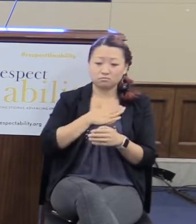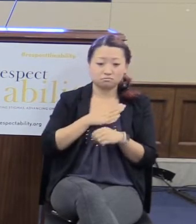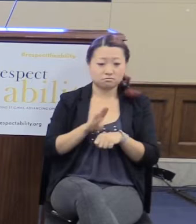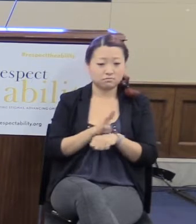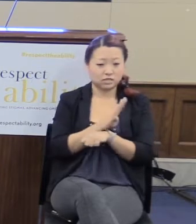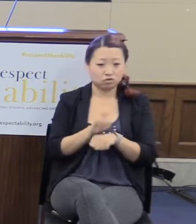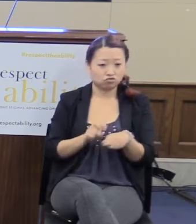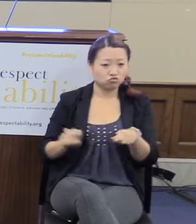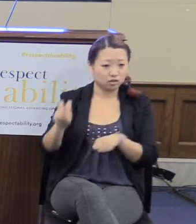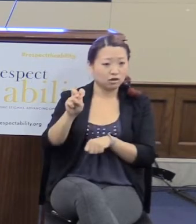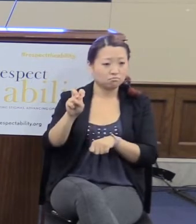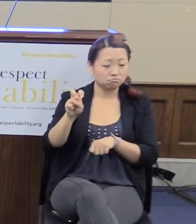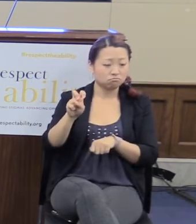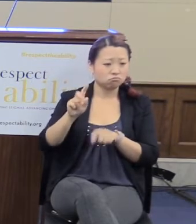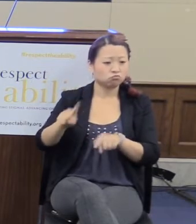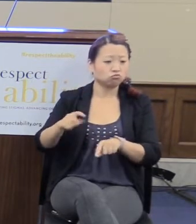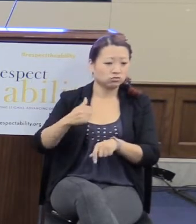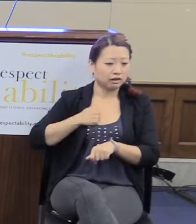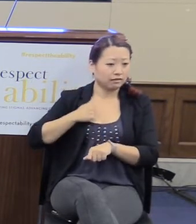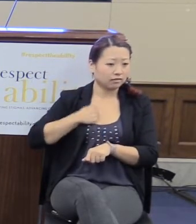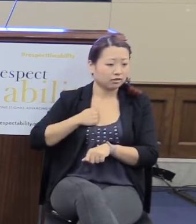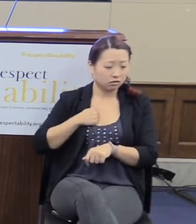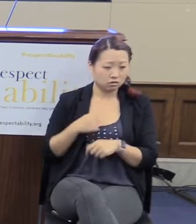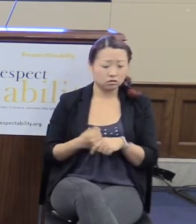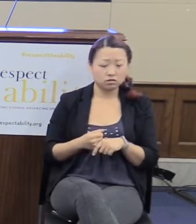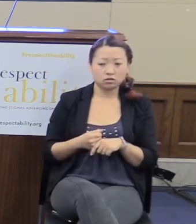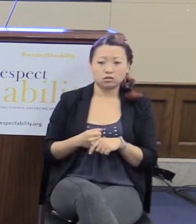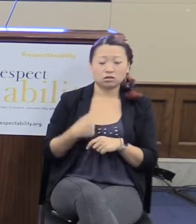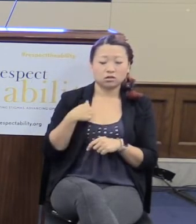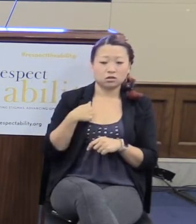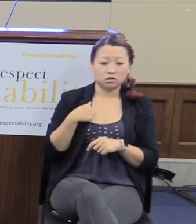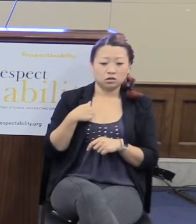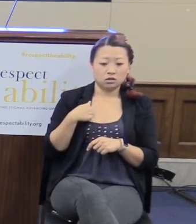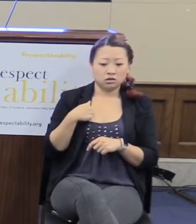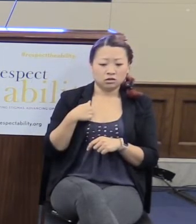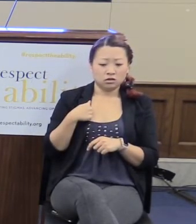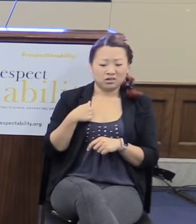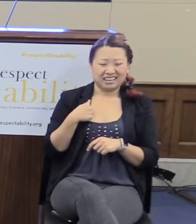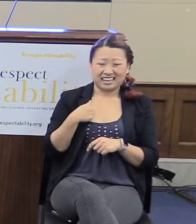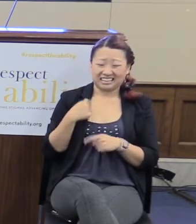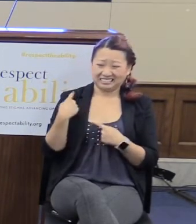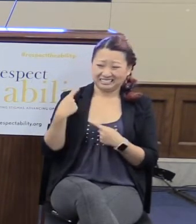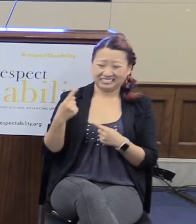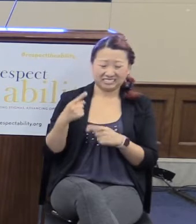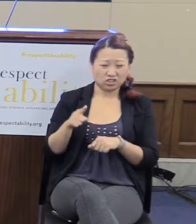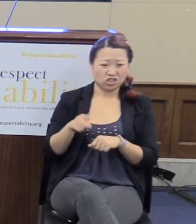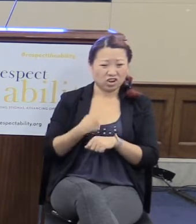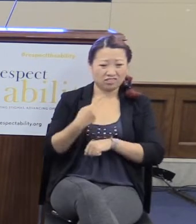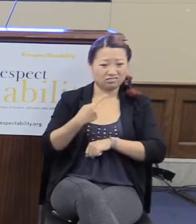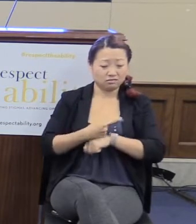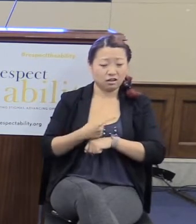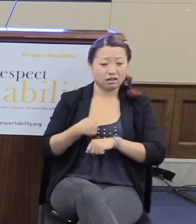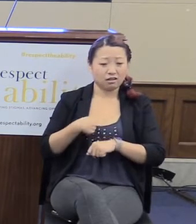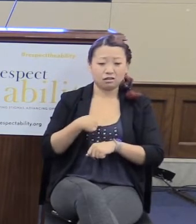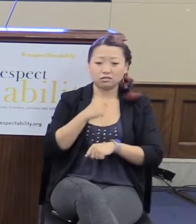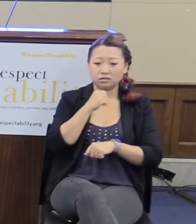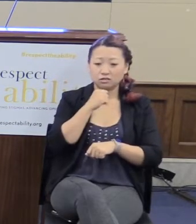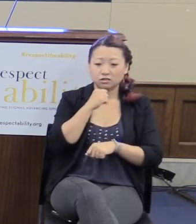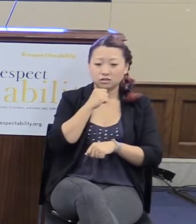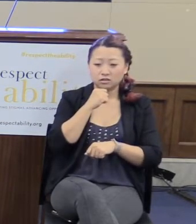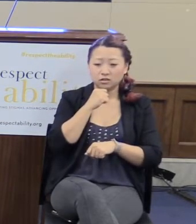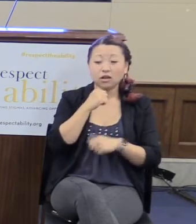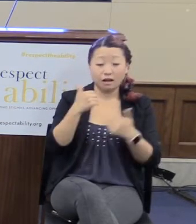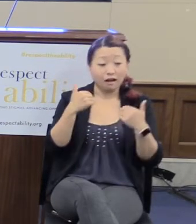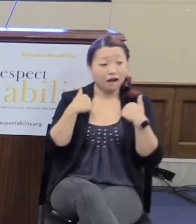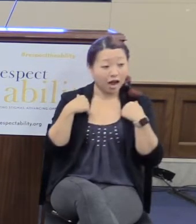to Canada. I was in Canada, and we had a long day, and I was wearing a suit there. I was wearing a tie,